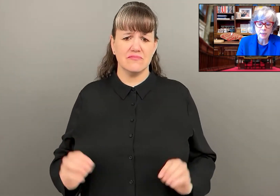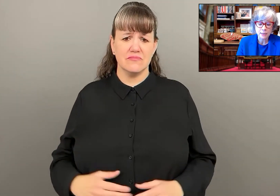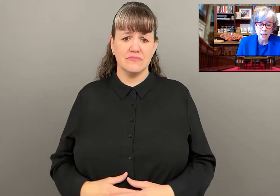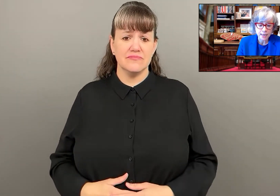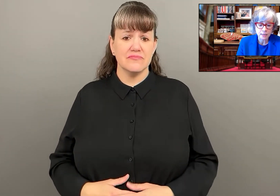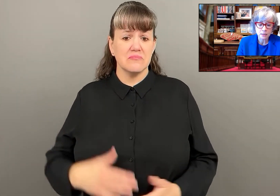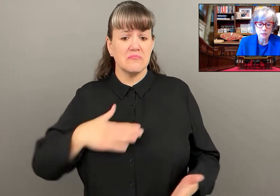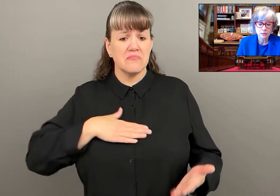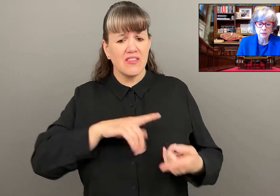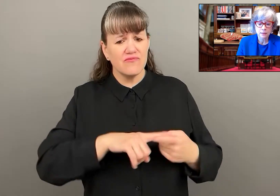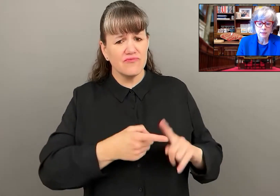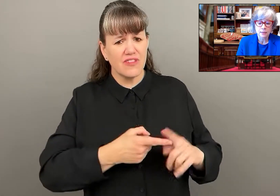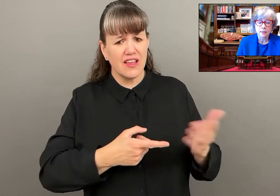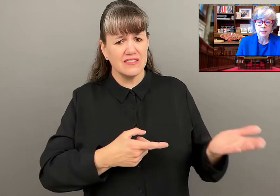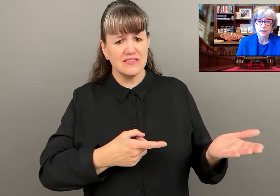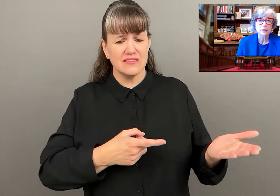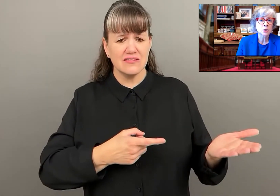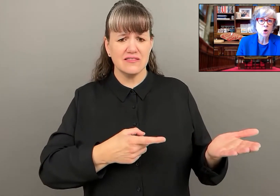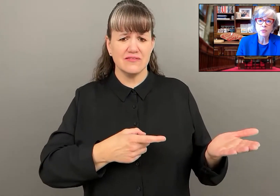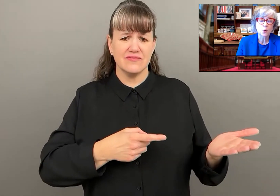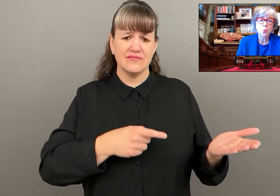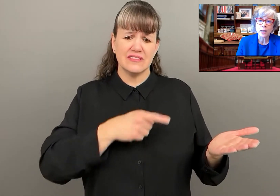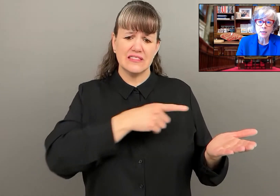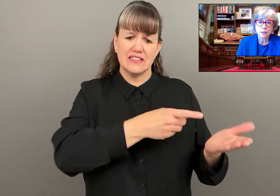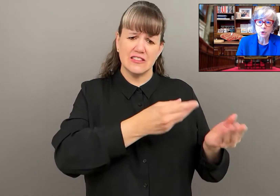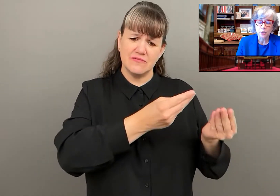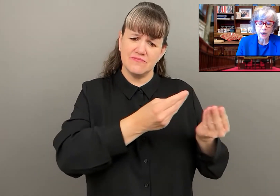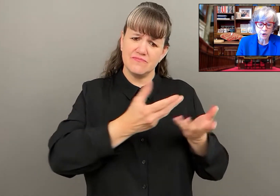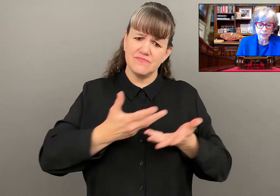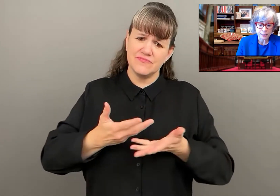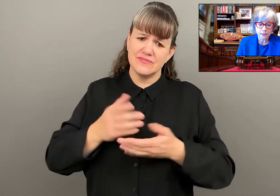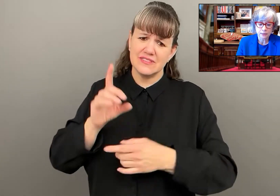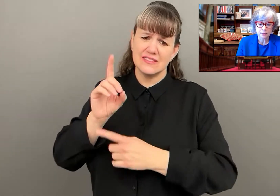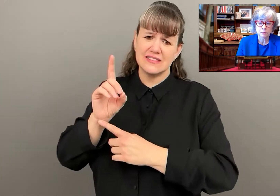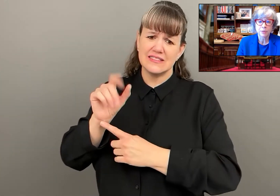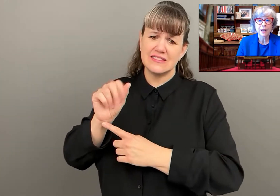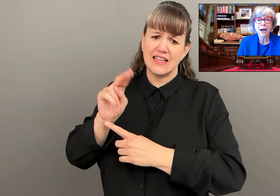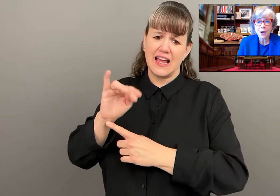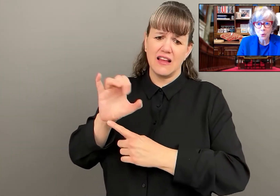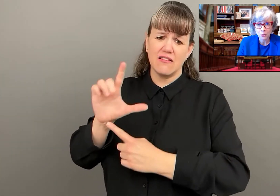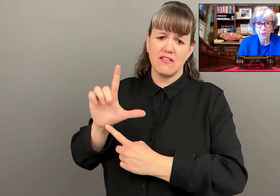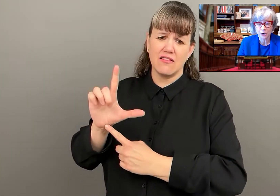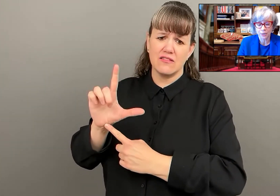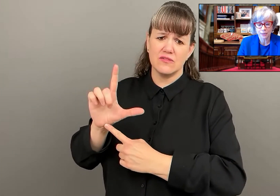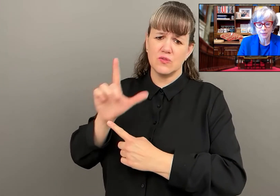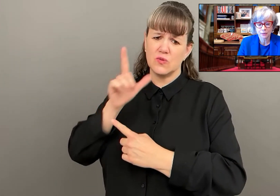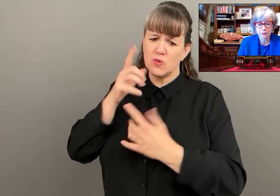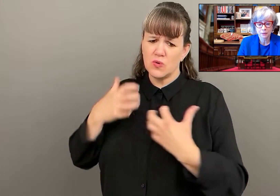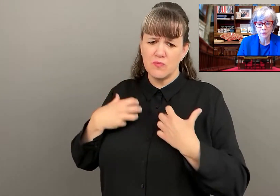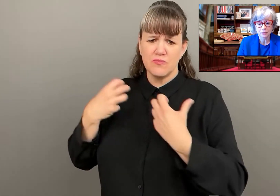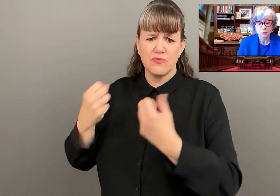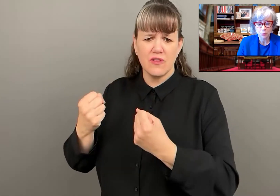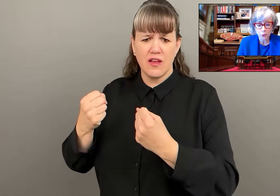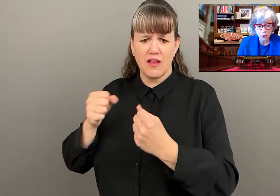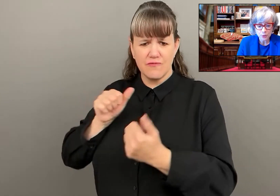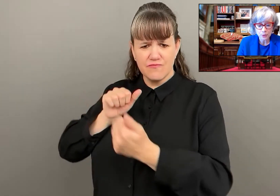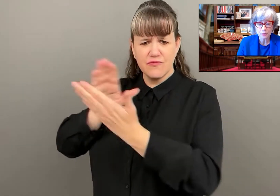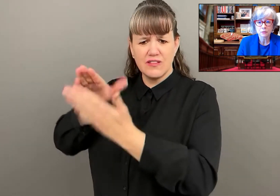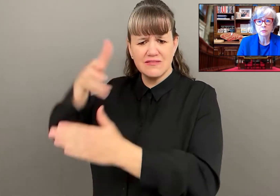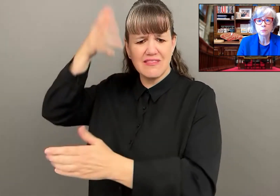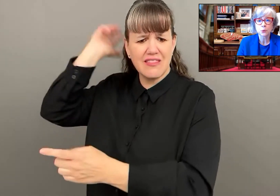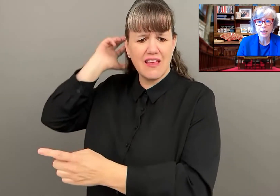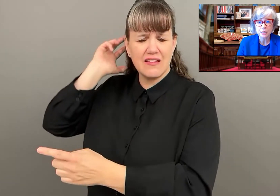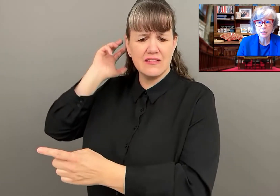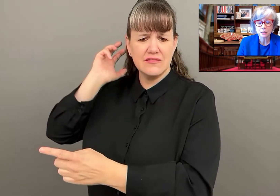even among lions, it's not the weight you carry, but how you carry it.